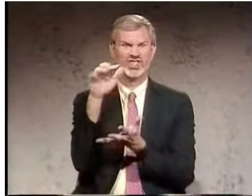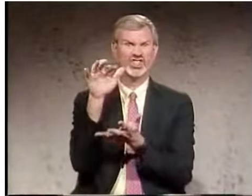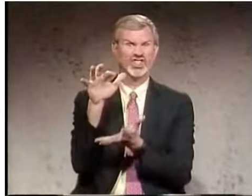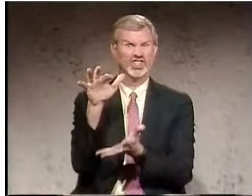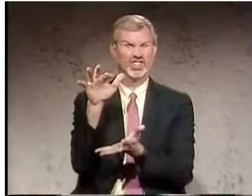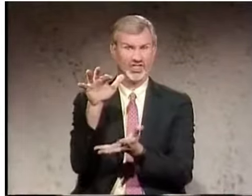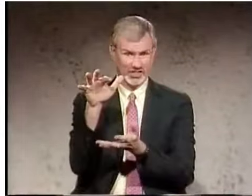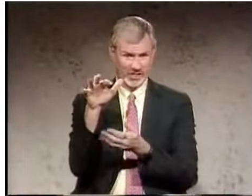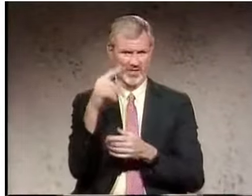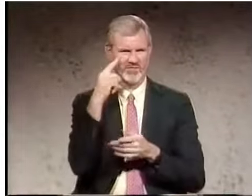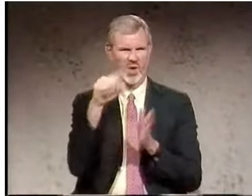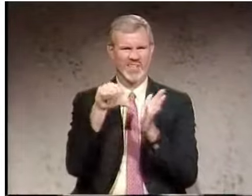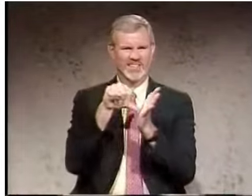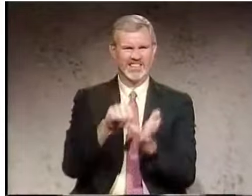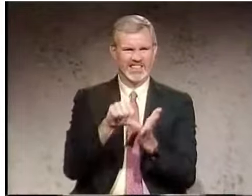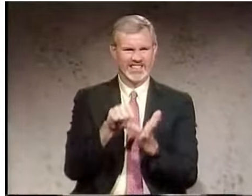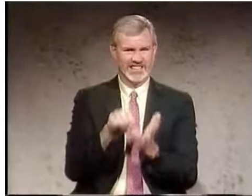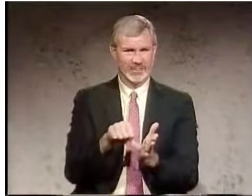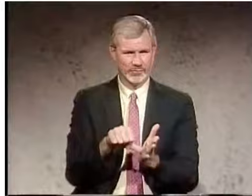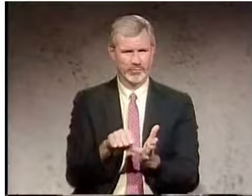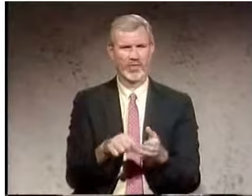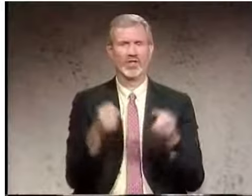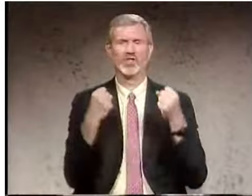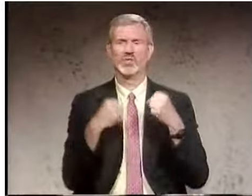with this facial expression.